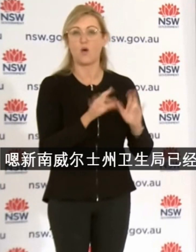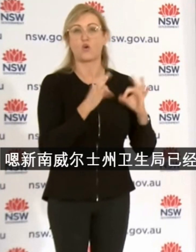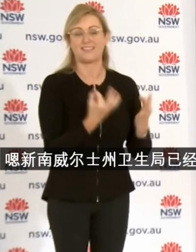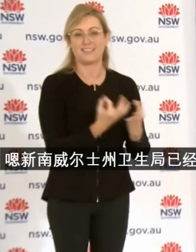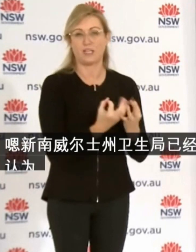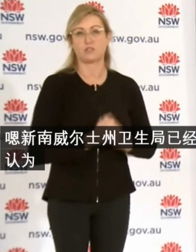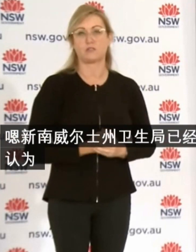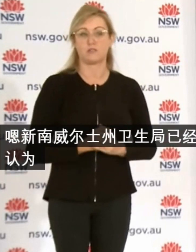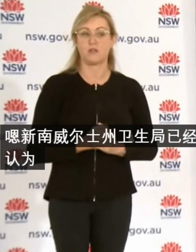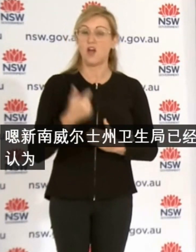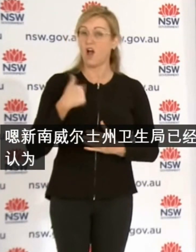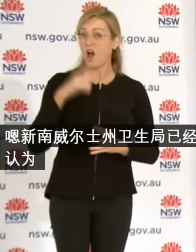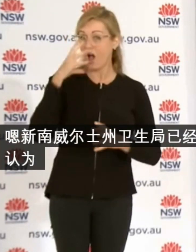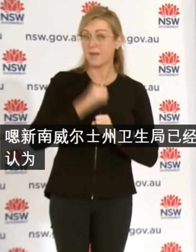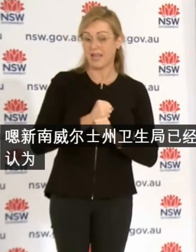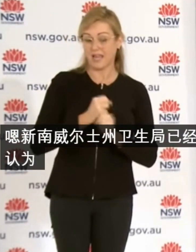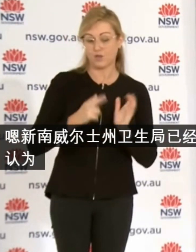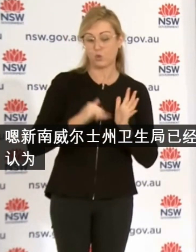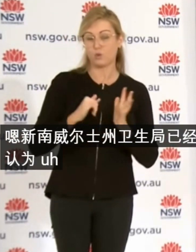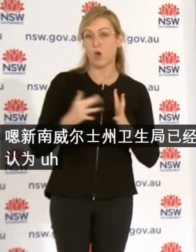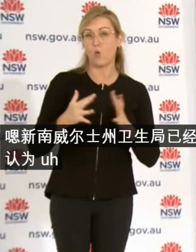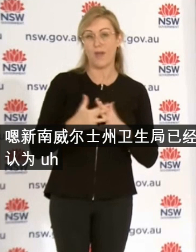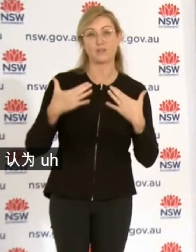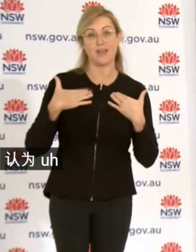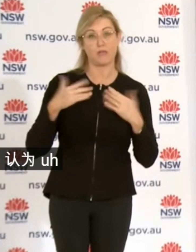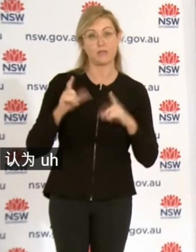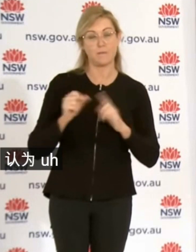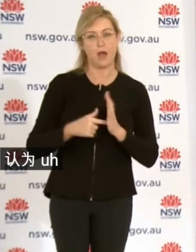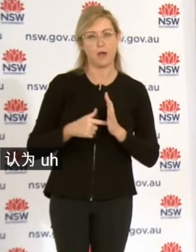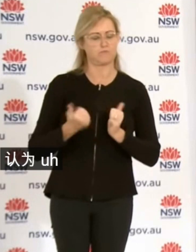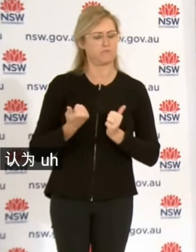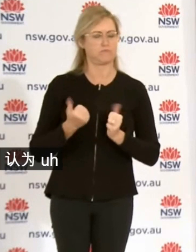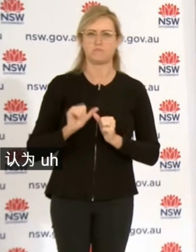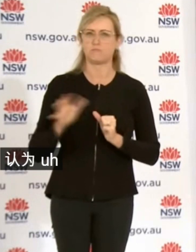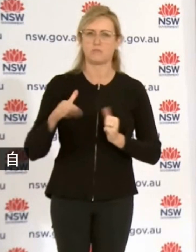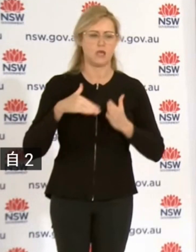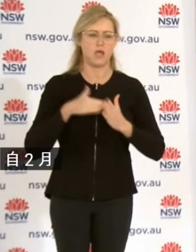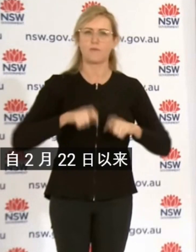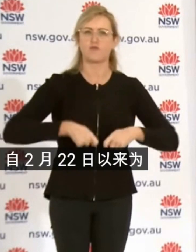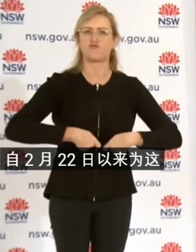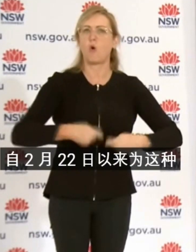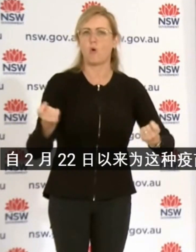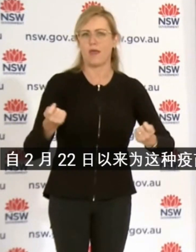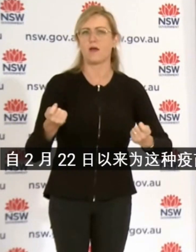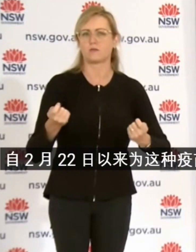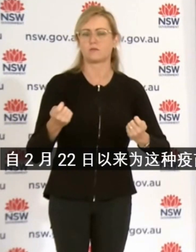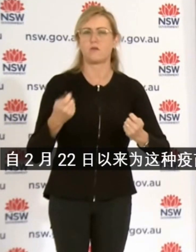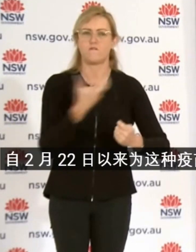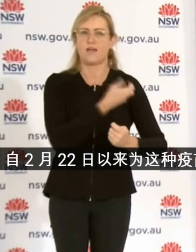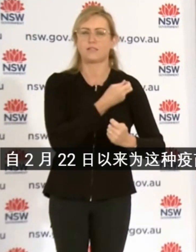done, a wonderful job of contributing to this vaccine rollout since the 22nd of